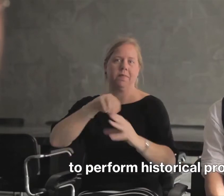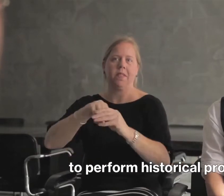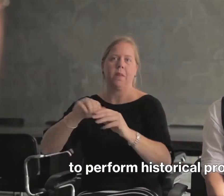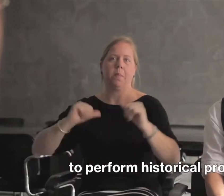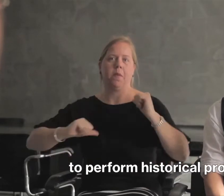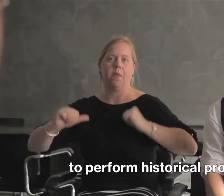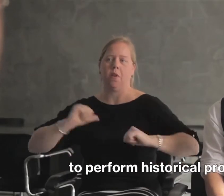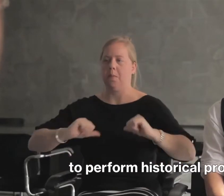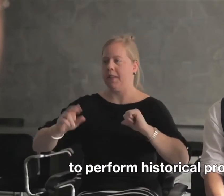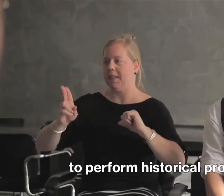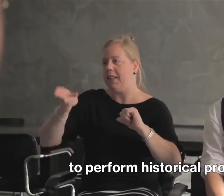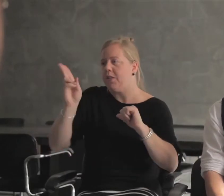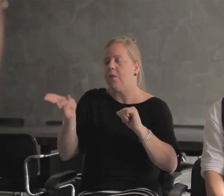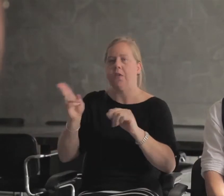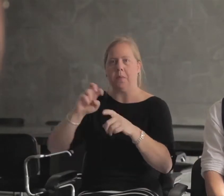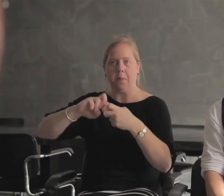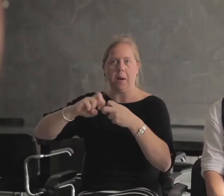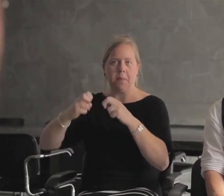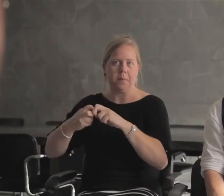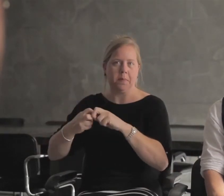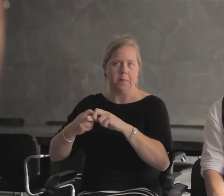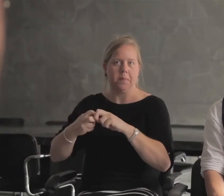perform historical problems.